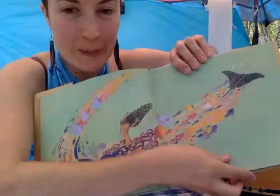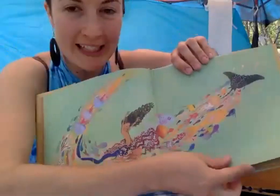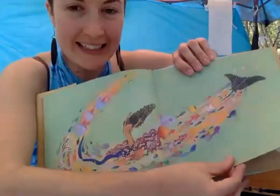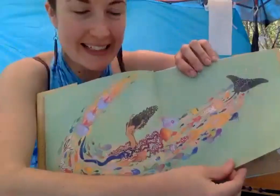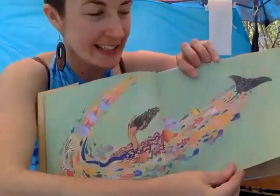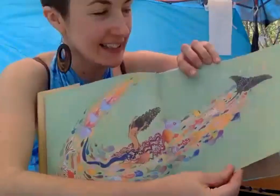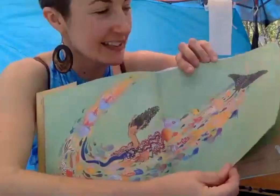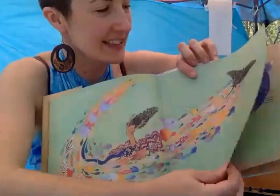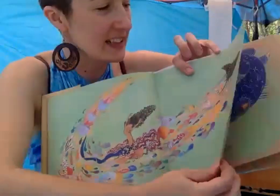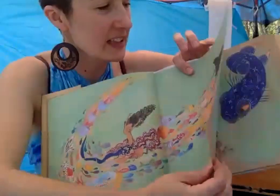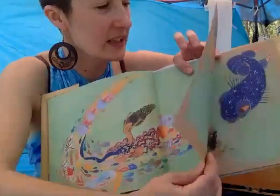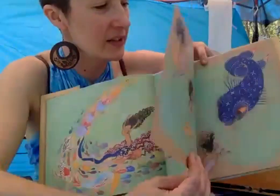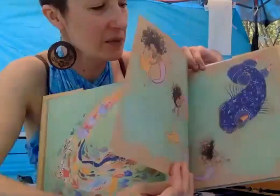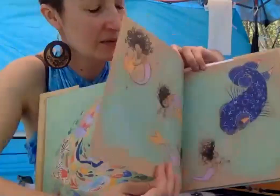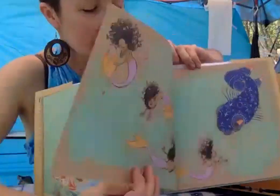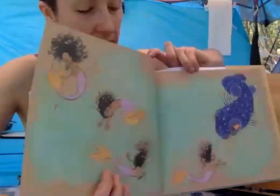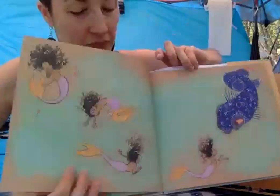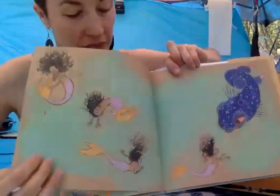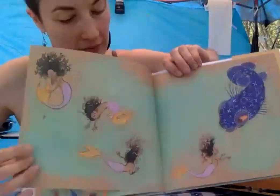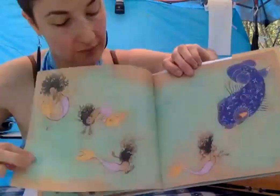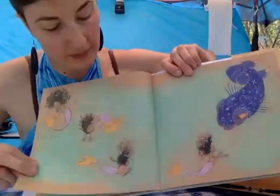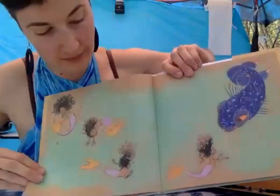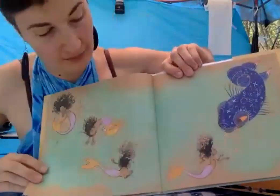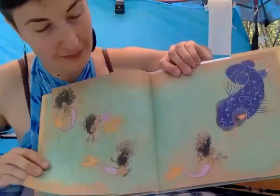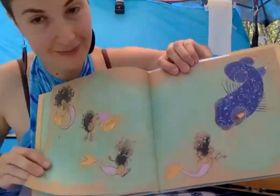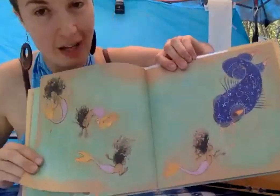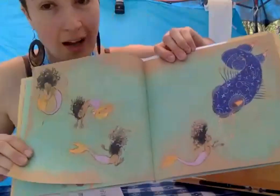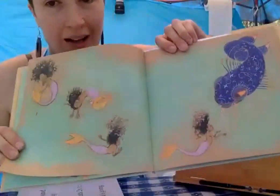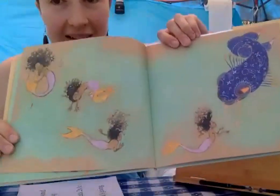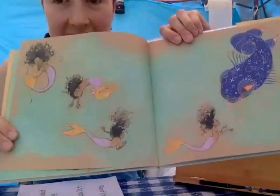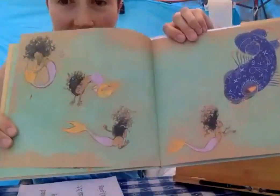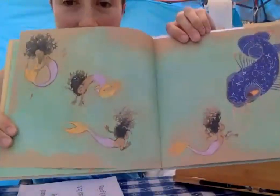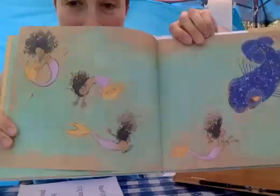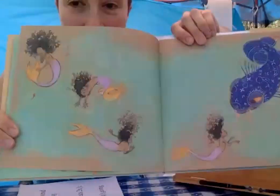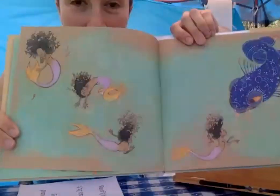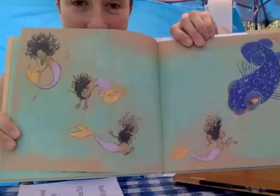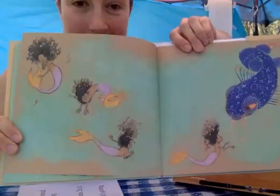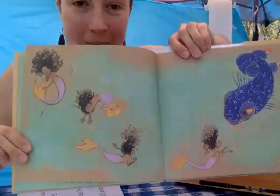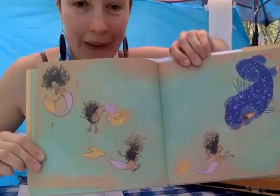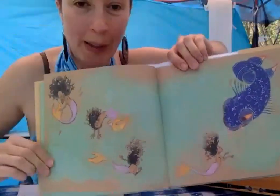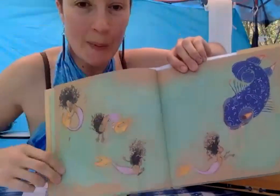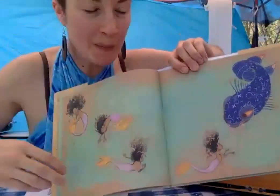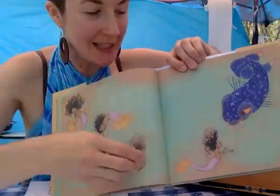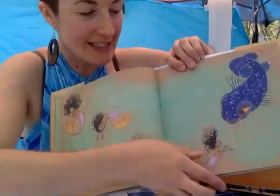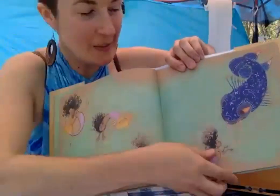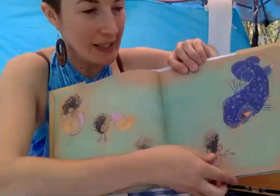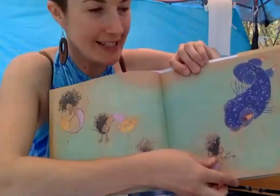mermaid. doing? He's become a mermaid in his